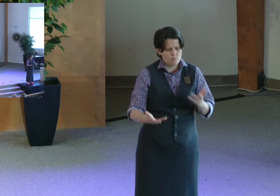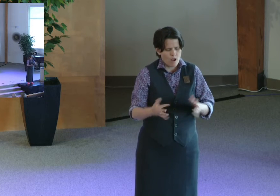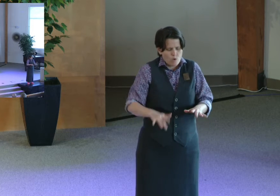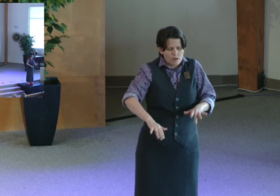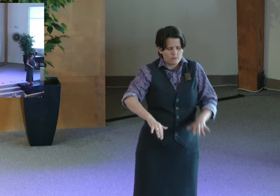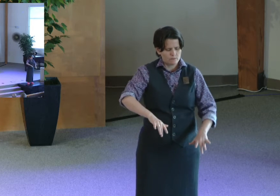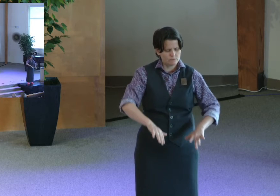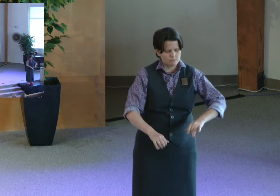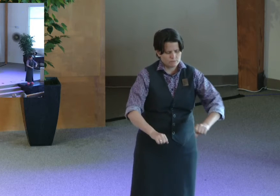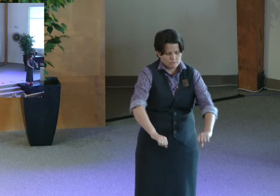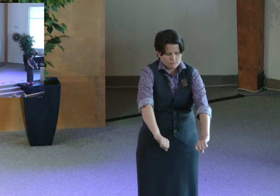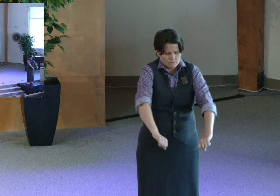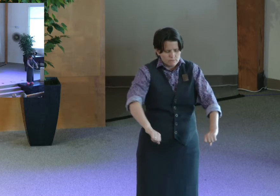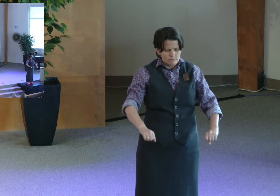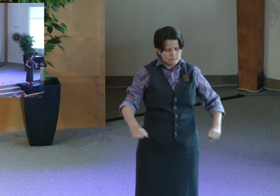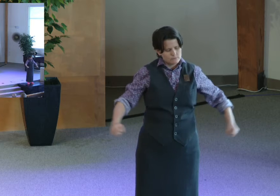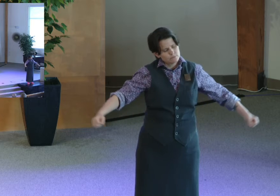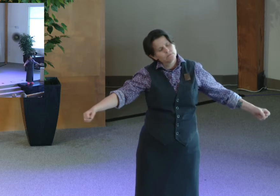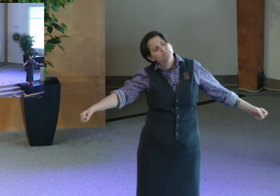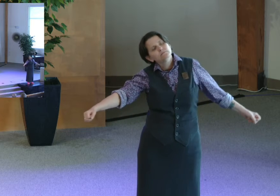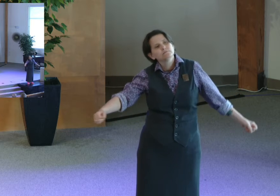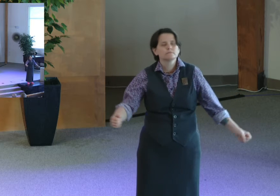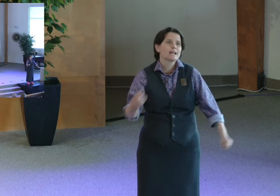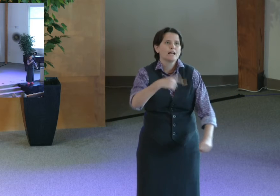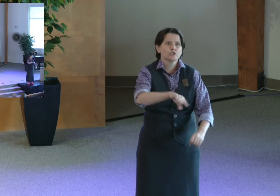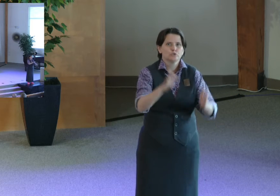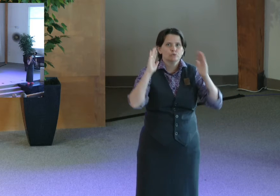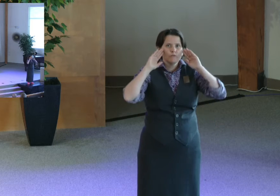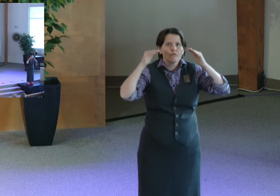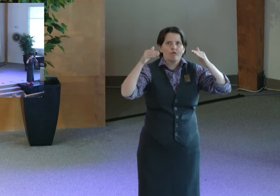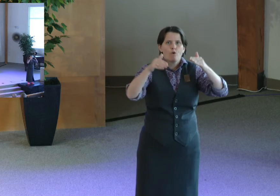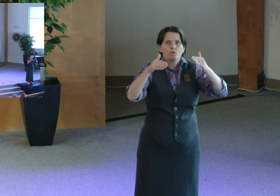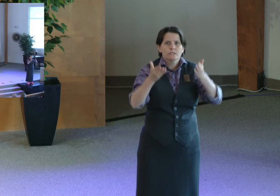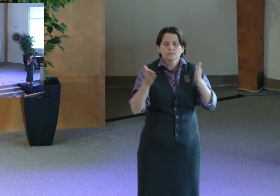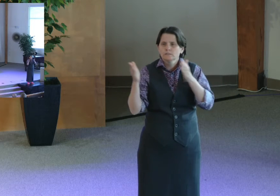eyes. Be here now. Namaste.